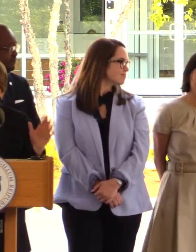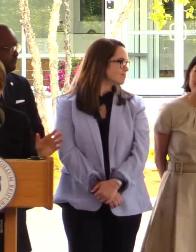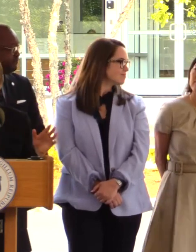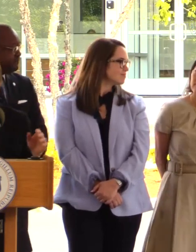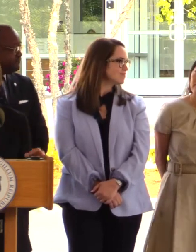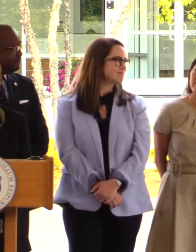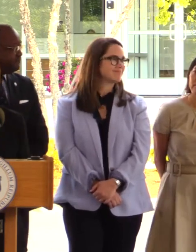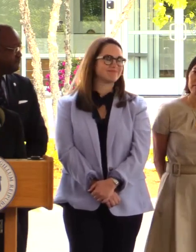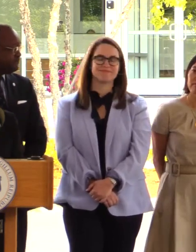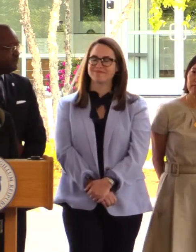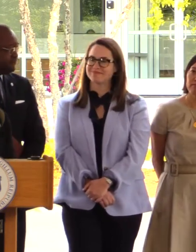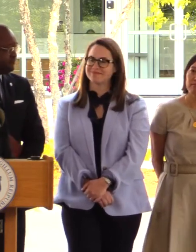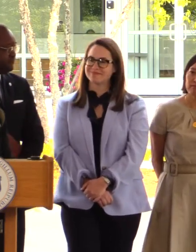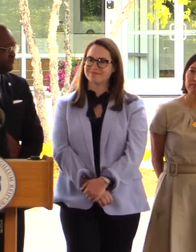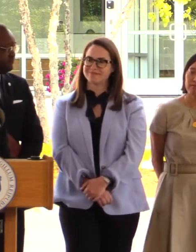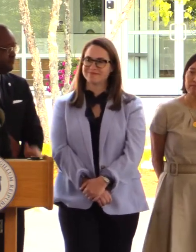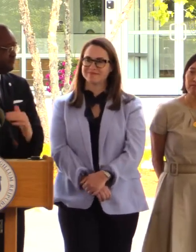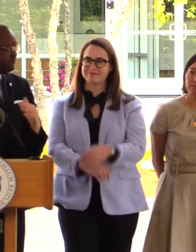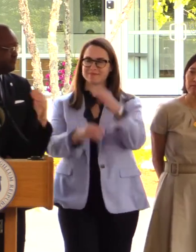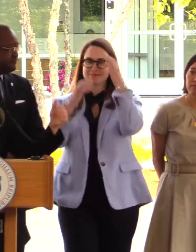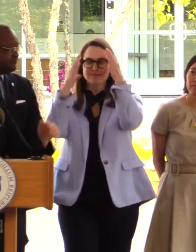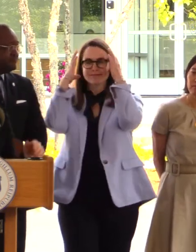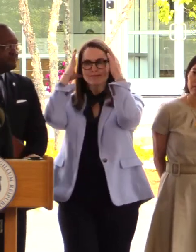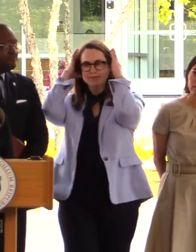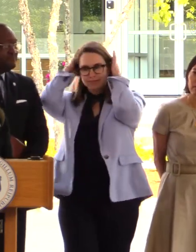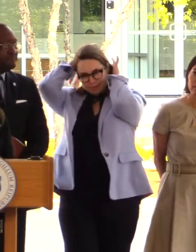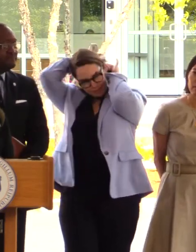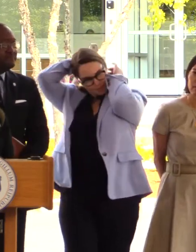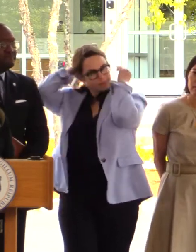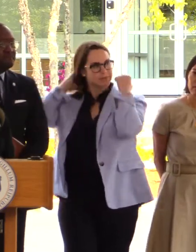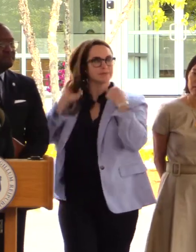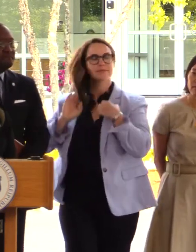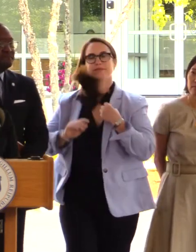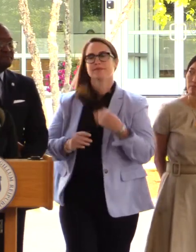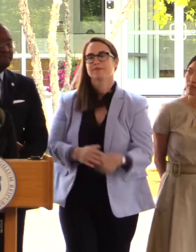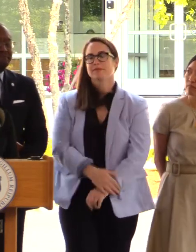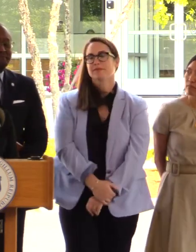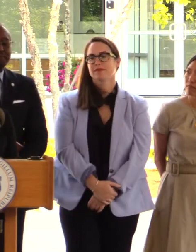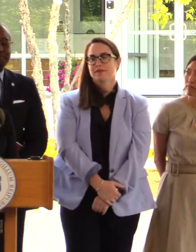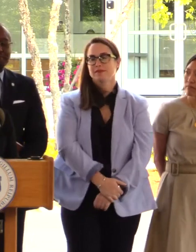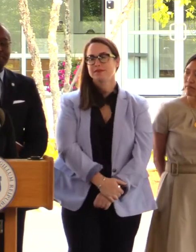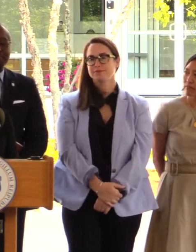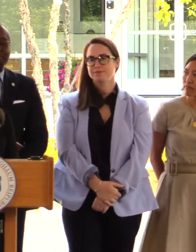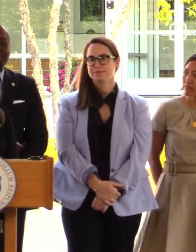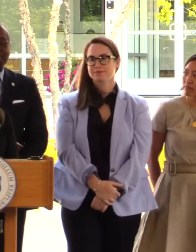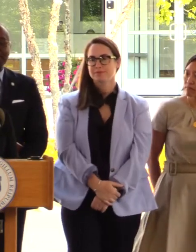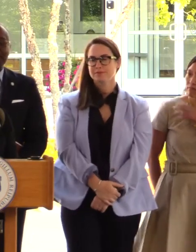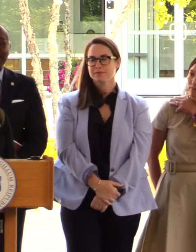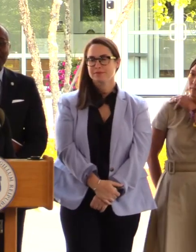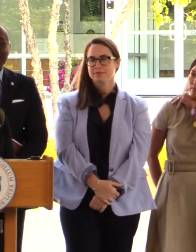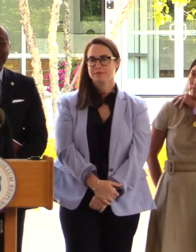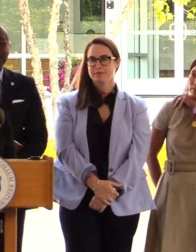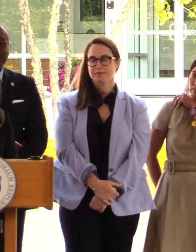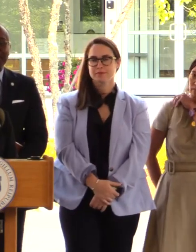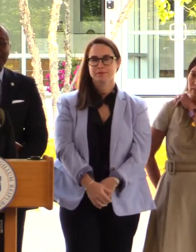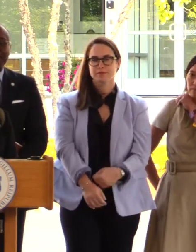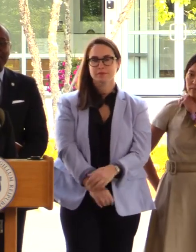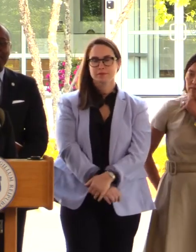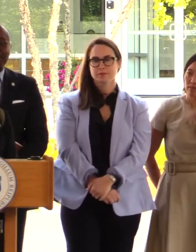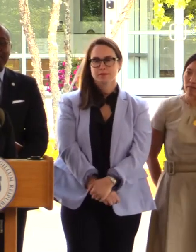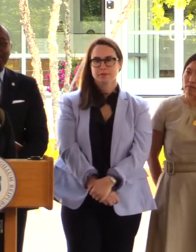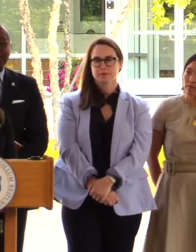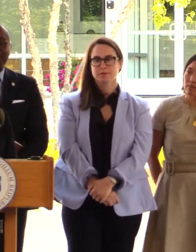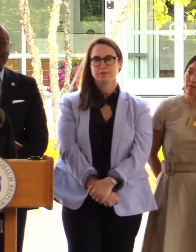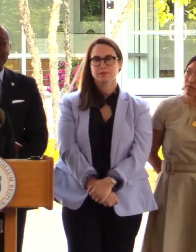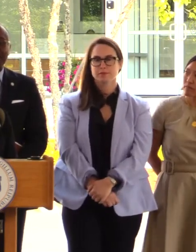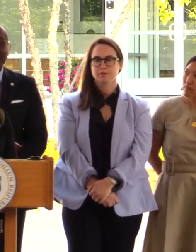in funding the Life Sciences Initiative, we would not be the global epicenter that we are today. I mentioned Ken and the